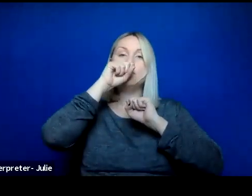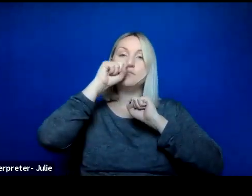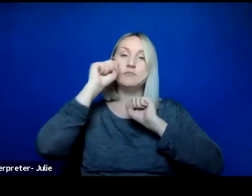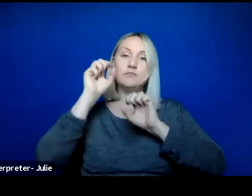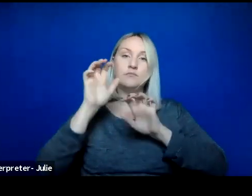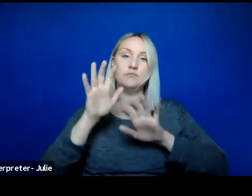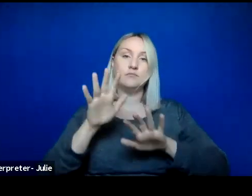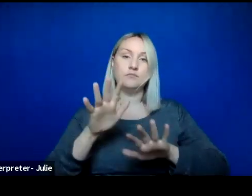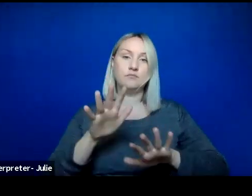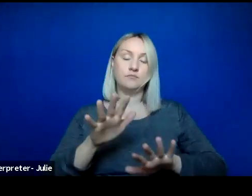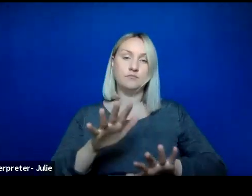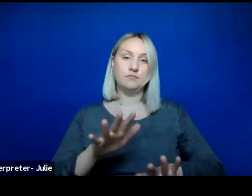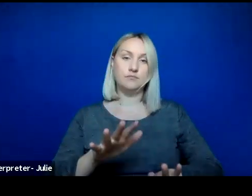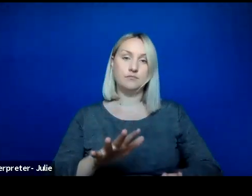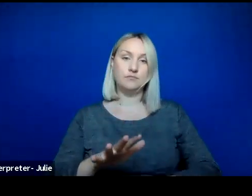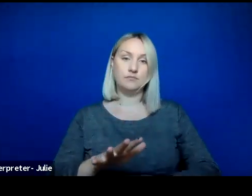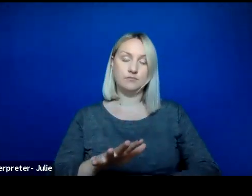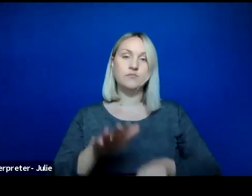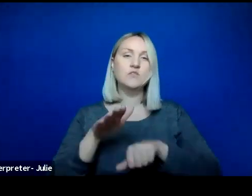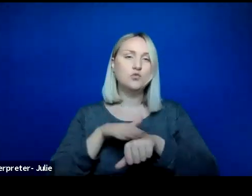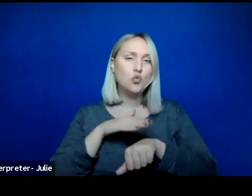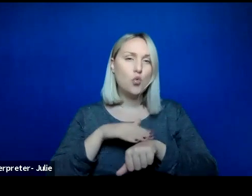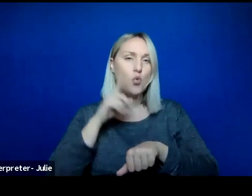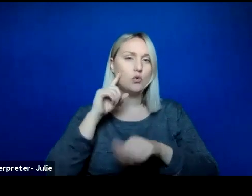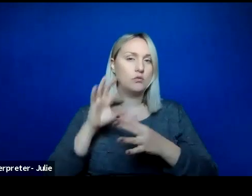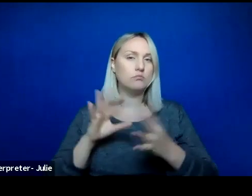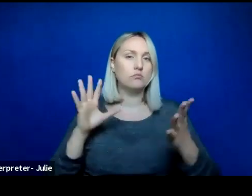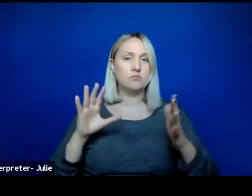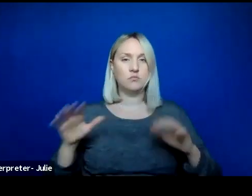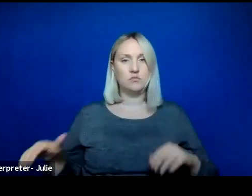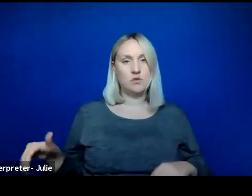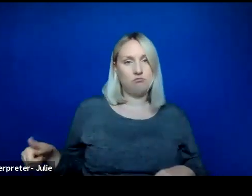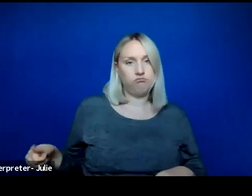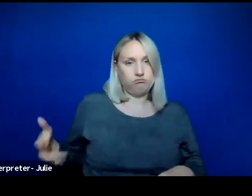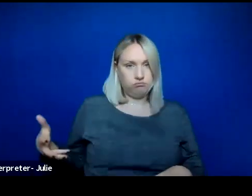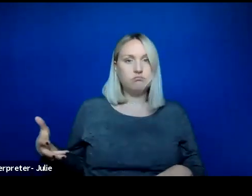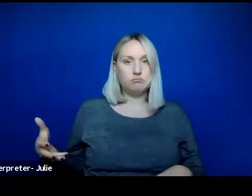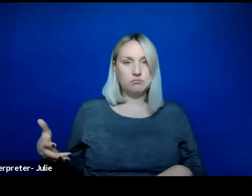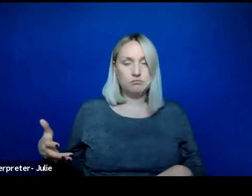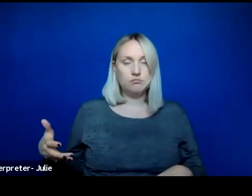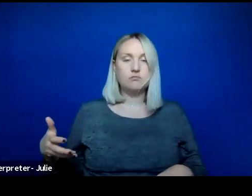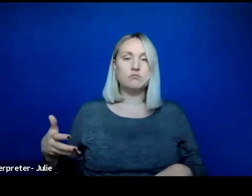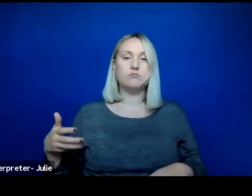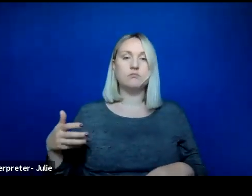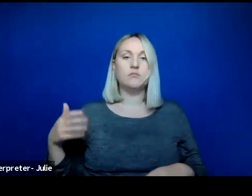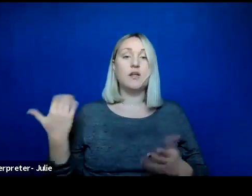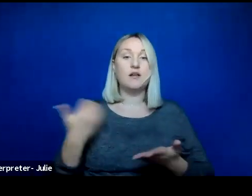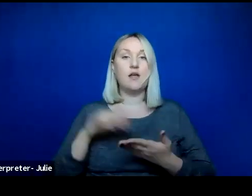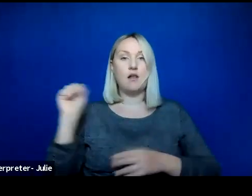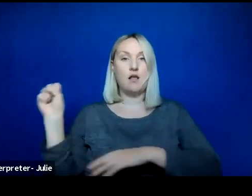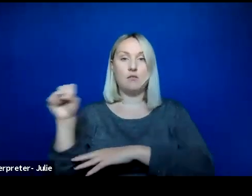and breathe out. Slowly release your grip on the chair if you're holding and bring your chin to your